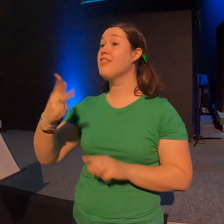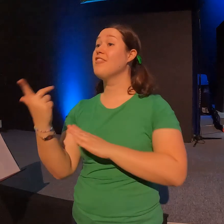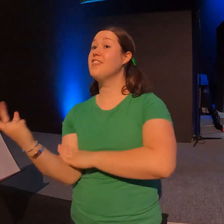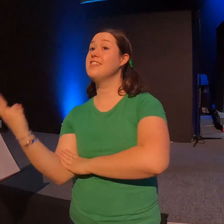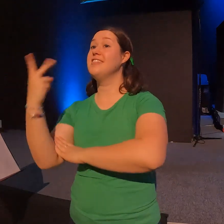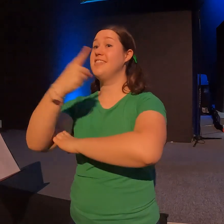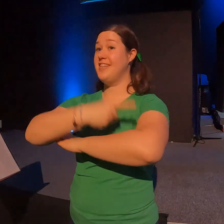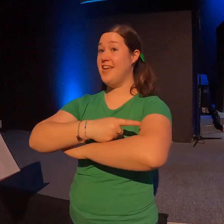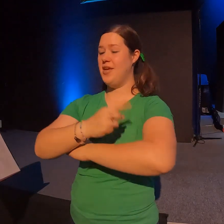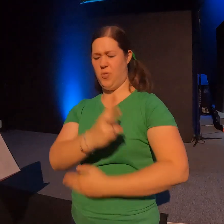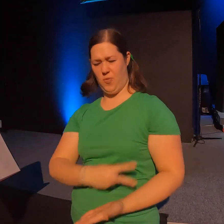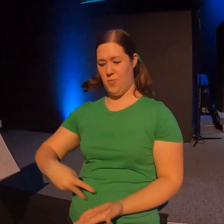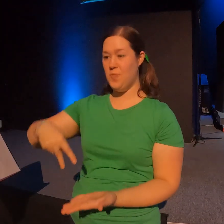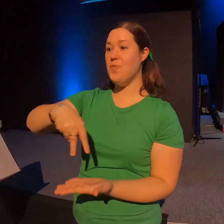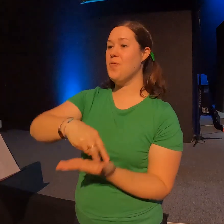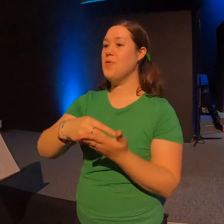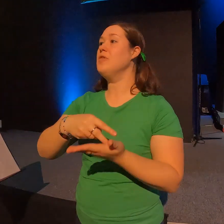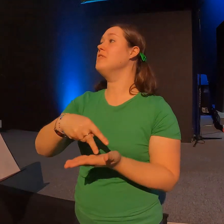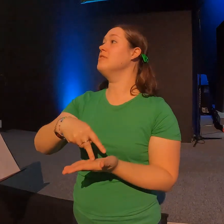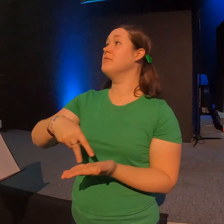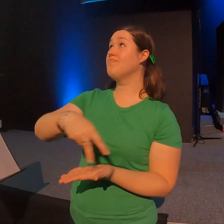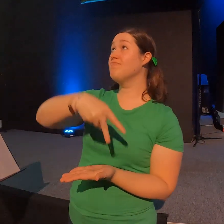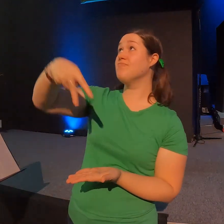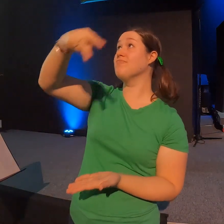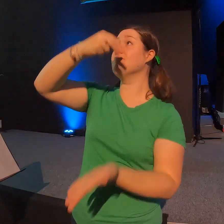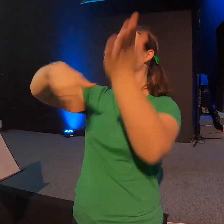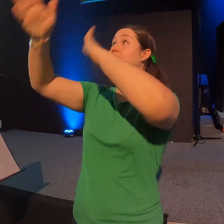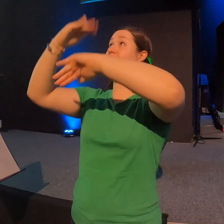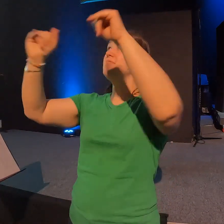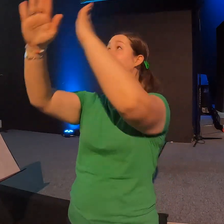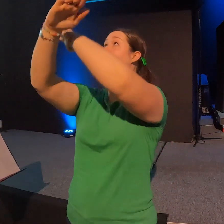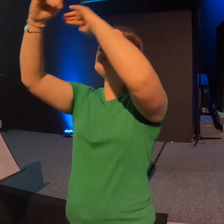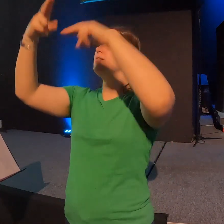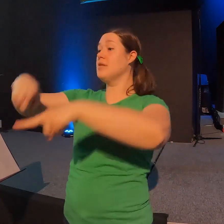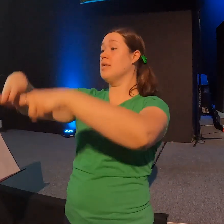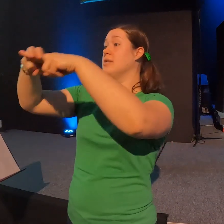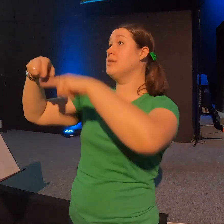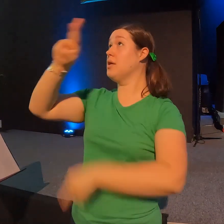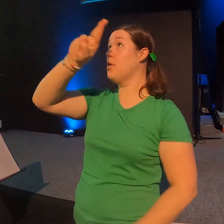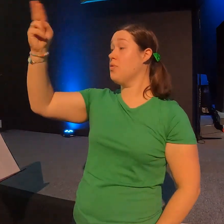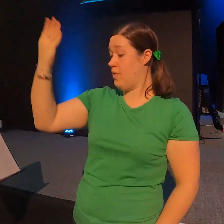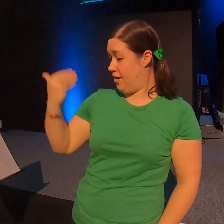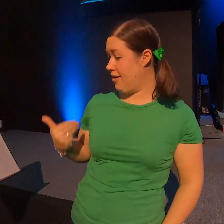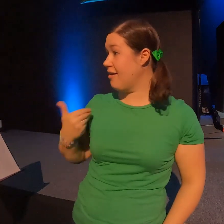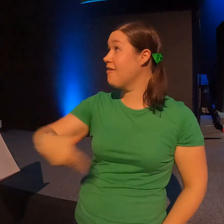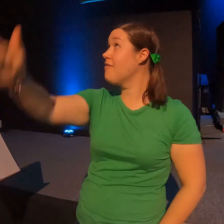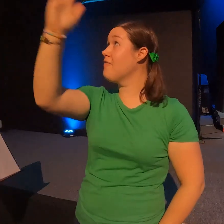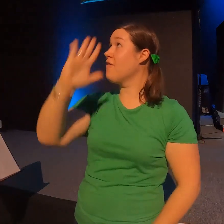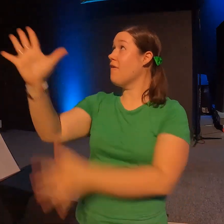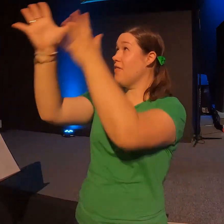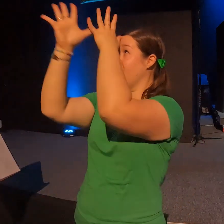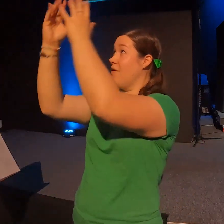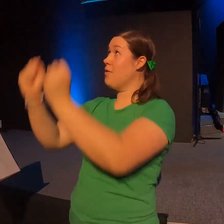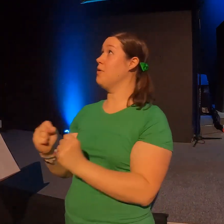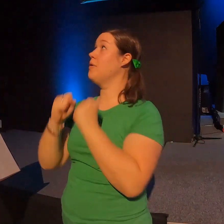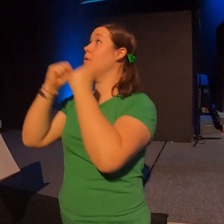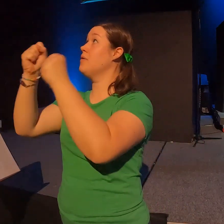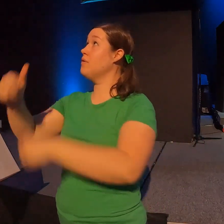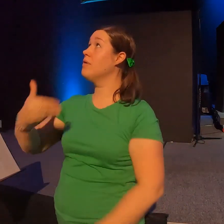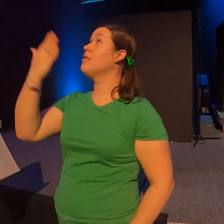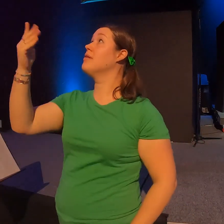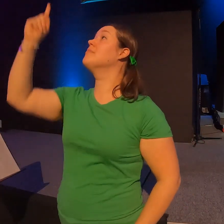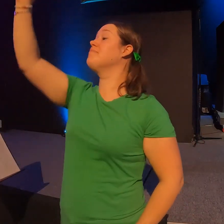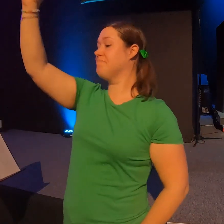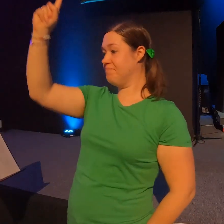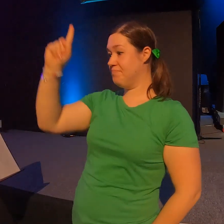The third day he rose from the dead, he ascended into heaven and sitteth at the right hand of God the Father Almighty. From thence he